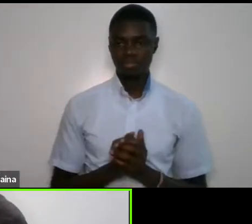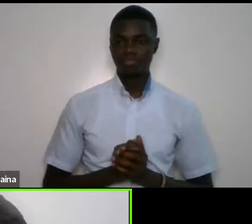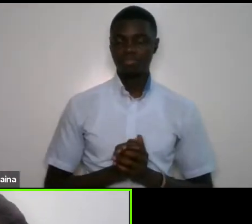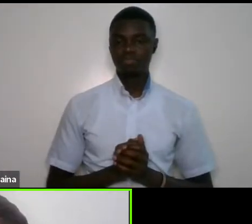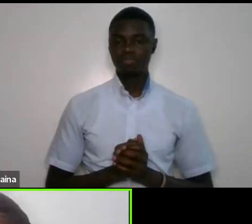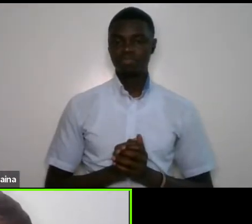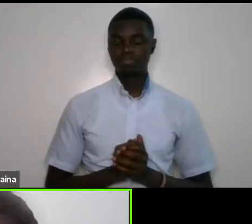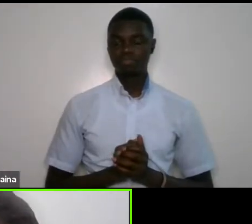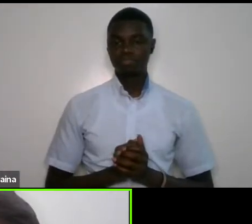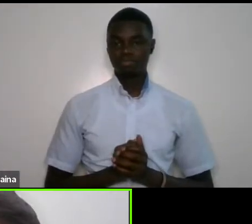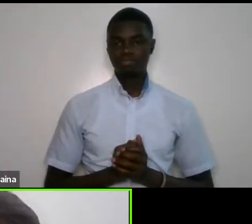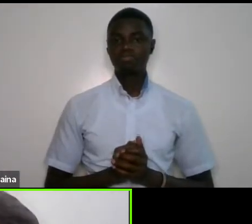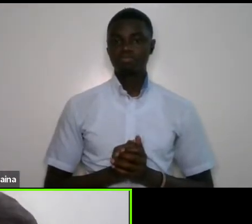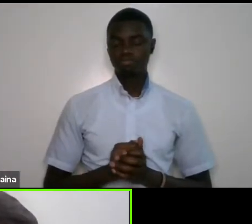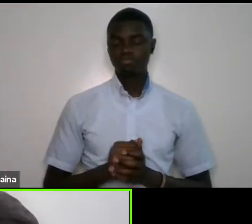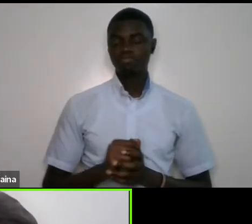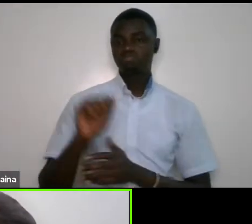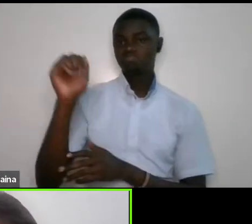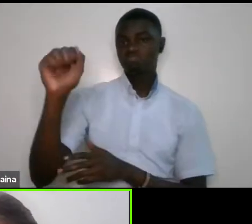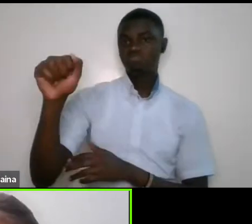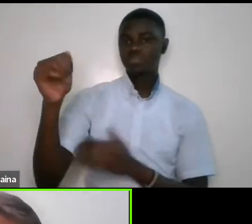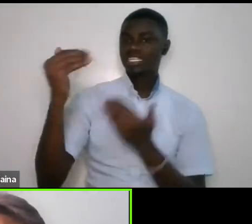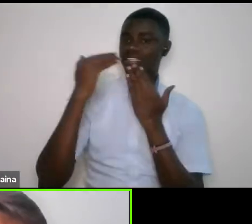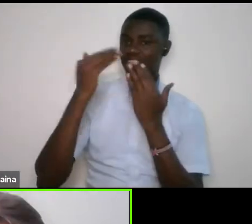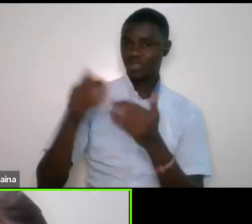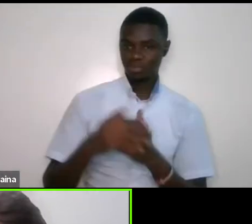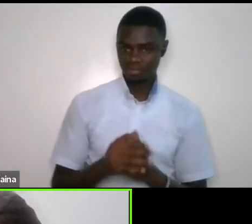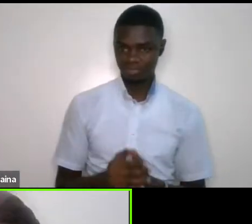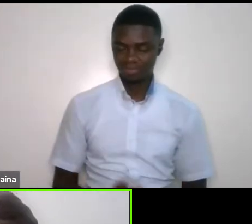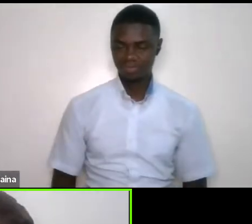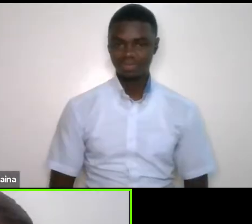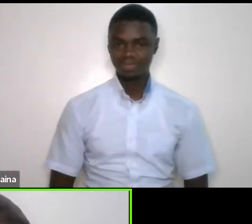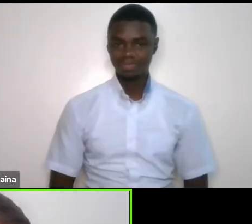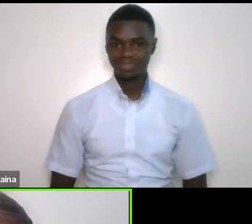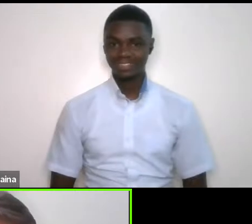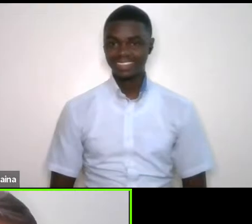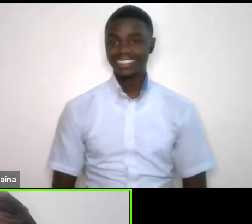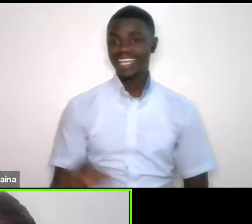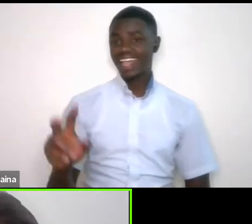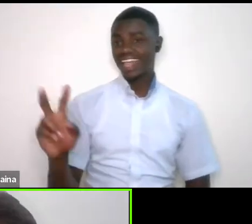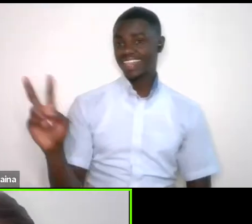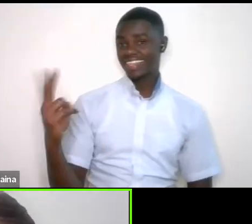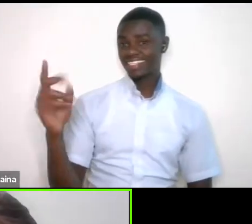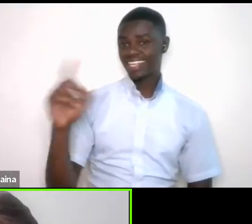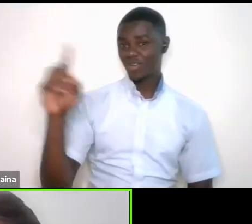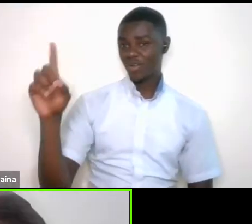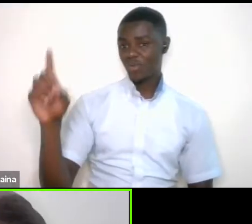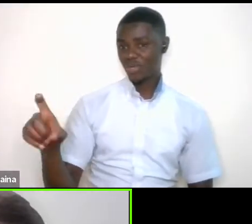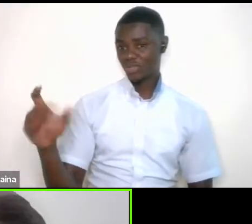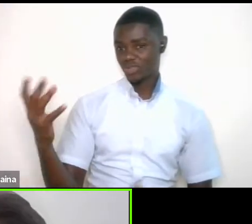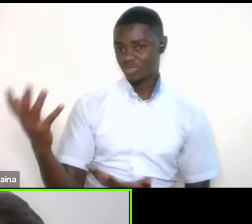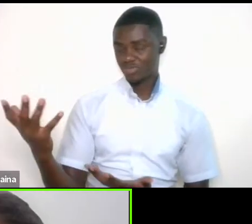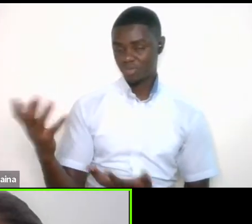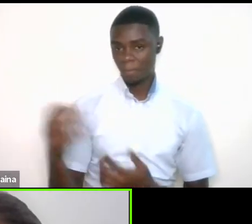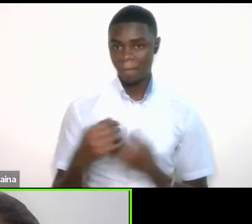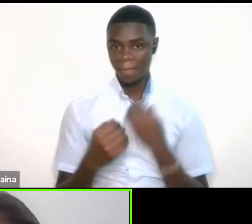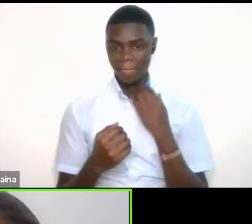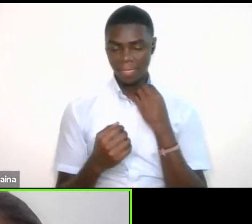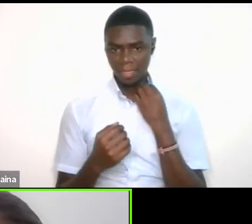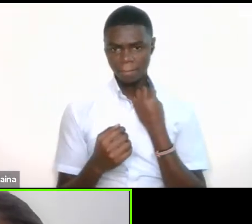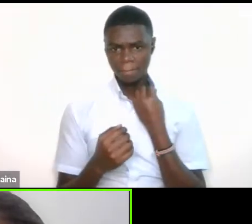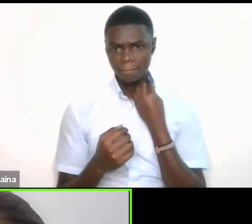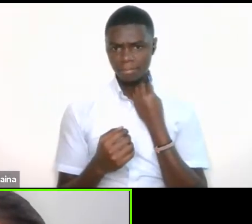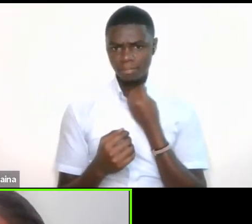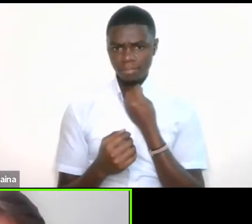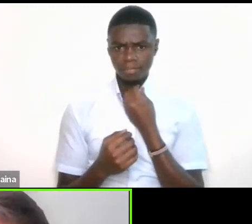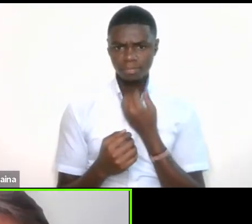Yes, thank you. And the second question, just go further of your words. And